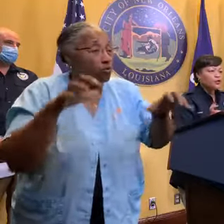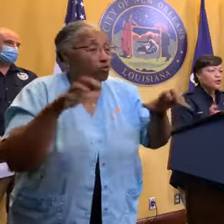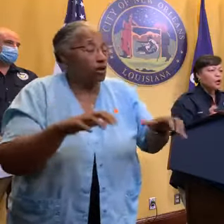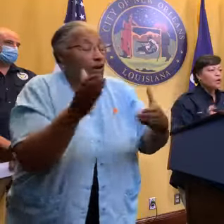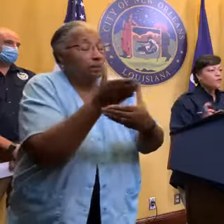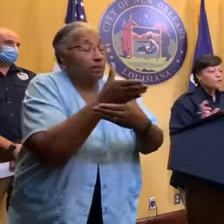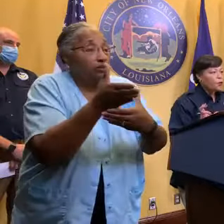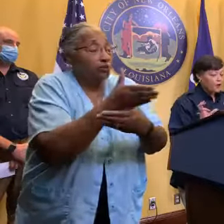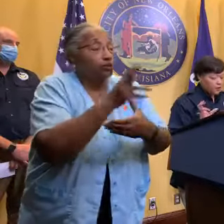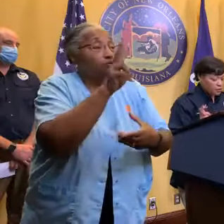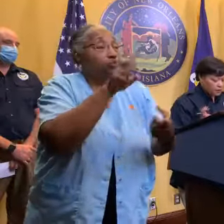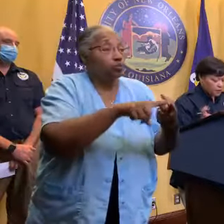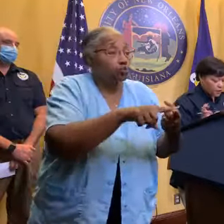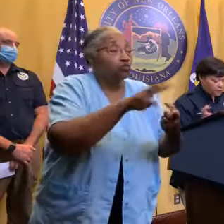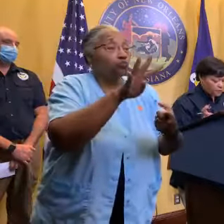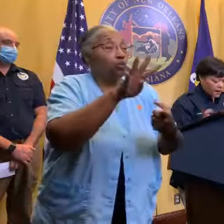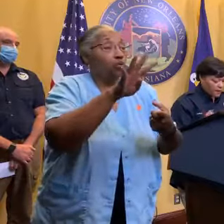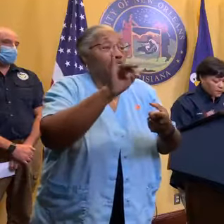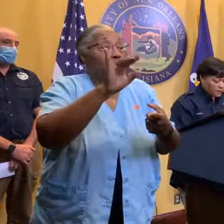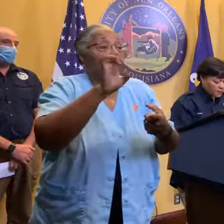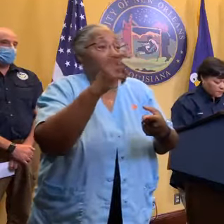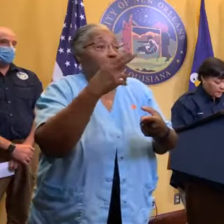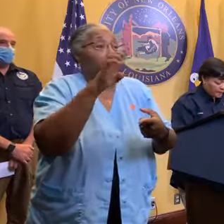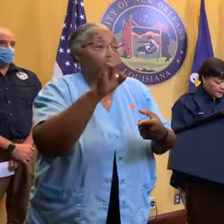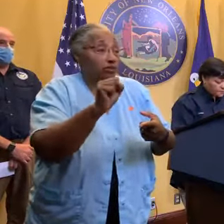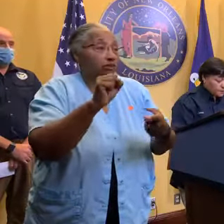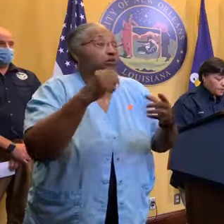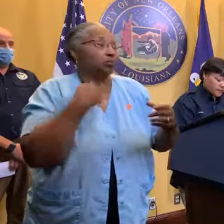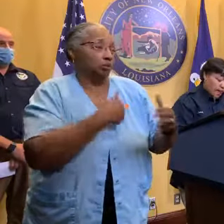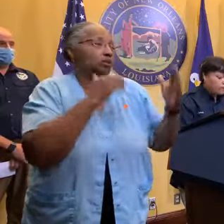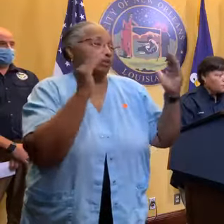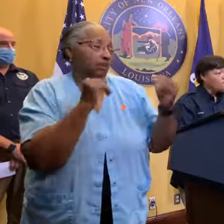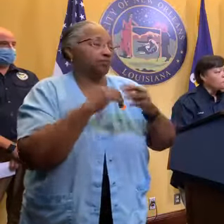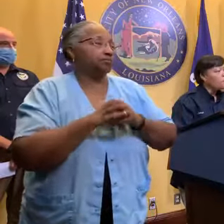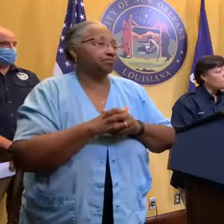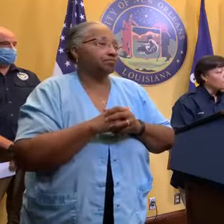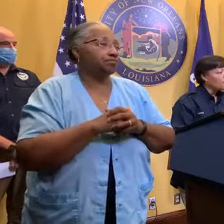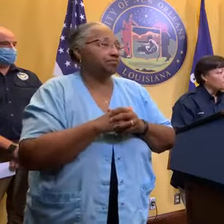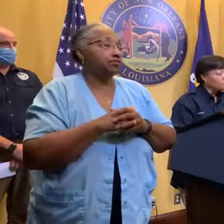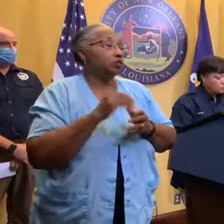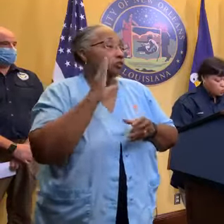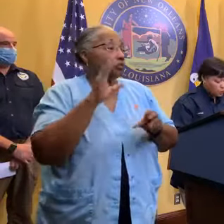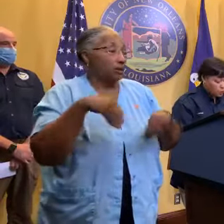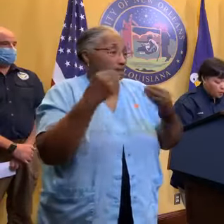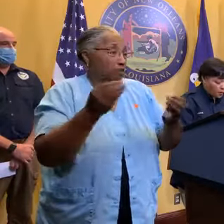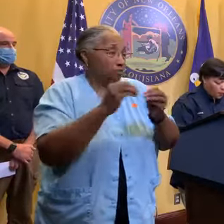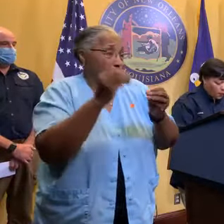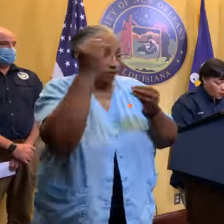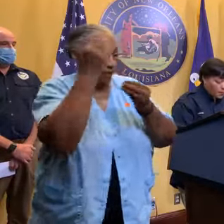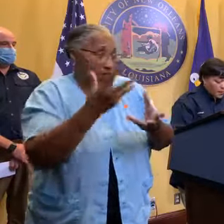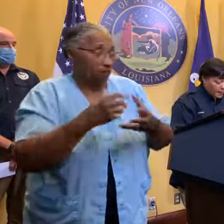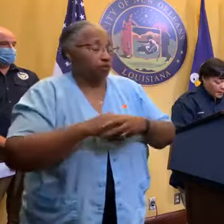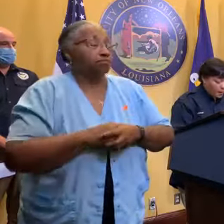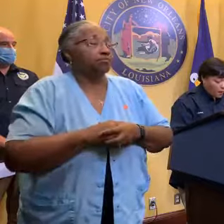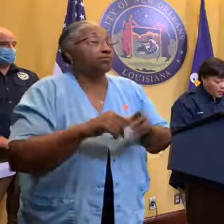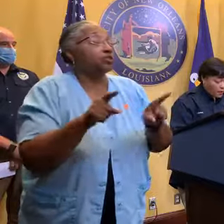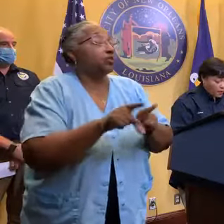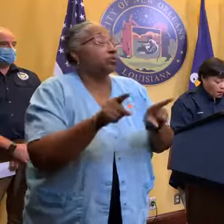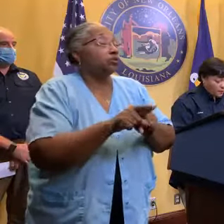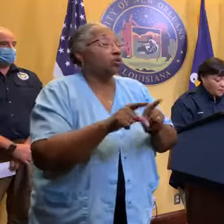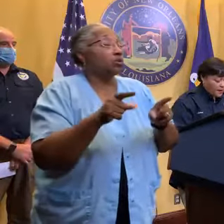between 2 to 4 inches of rain to be expected. Gassan will give you more information on Sewage and Water Board and